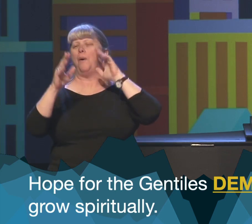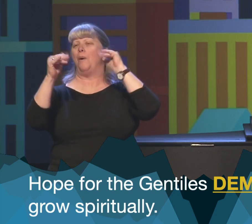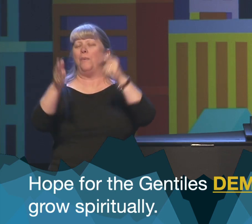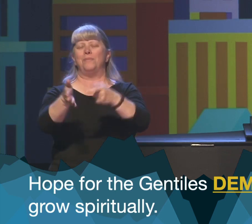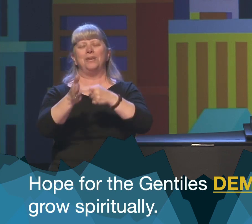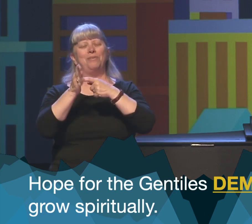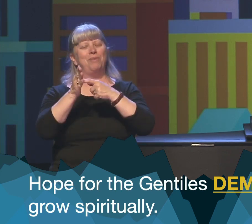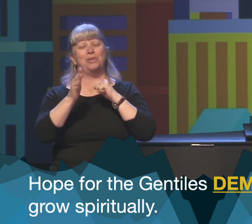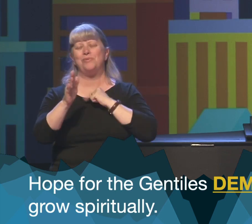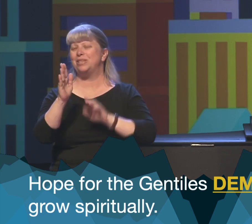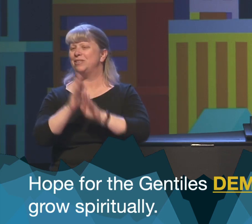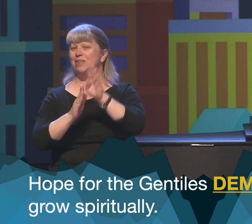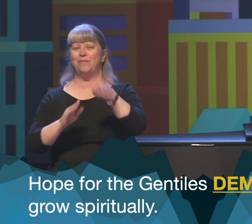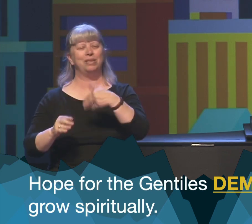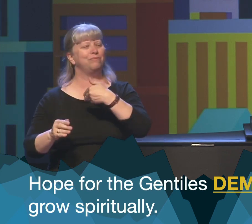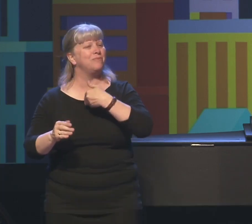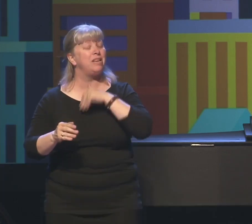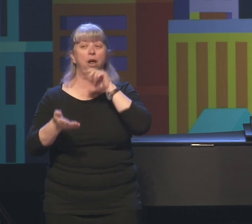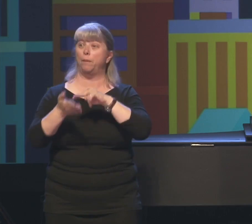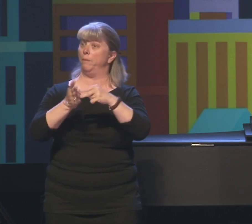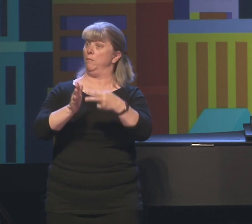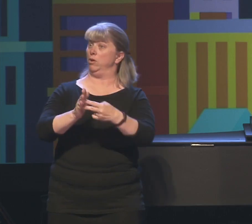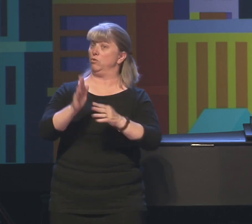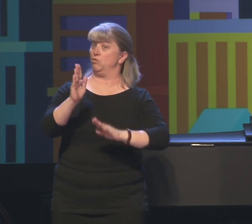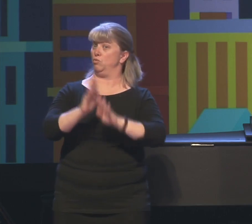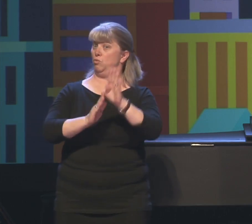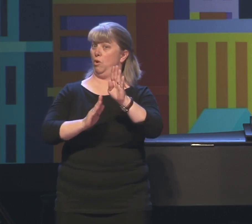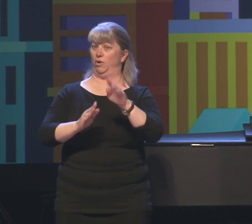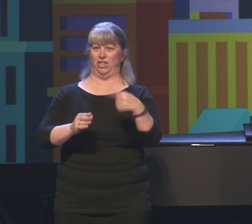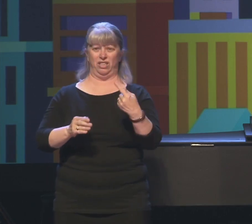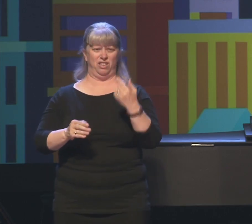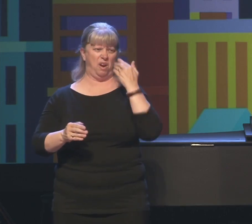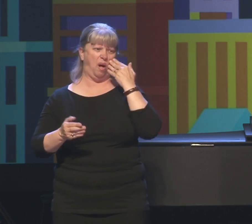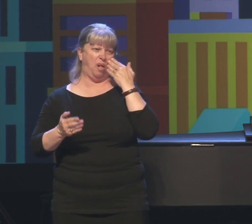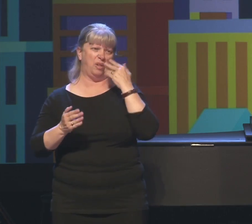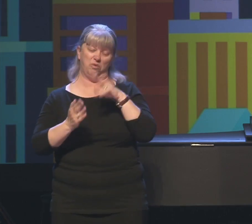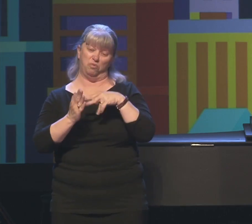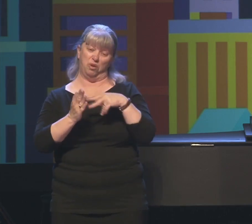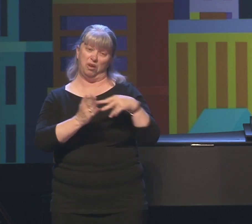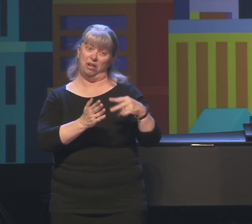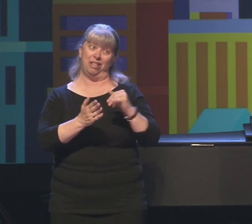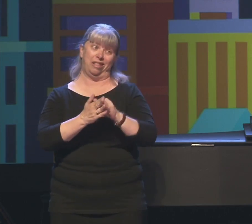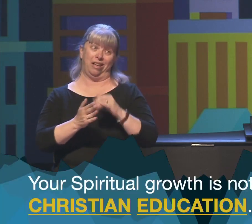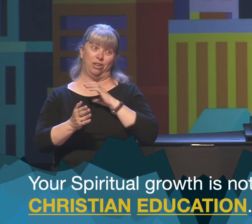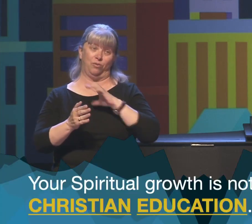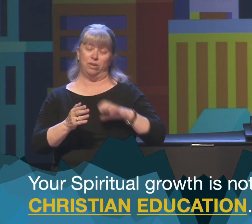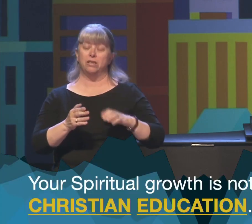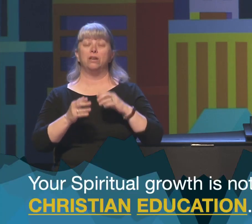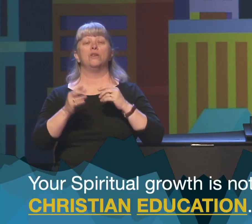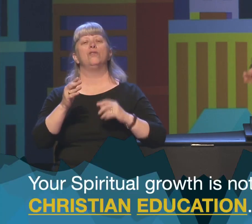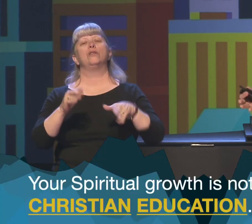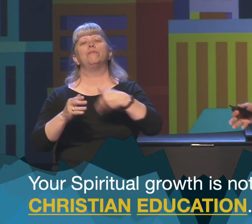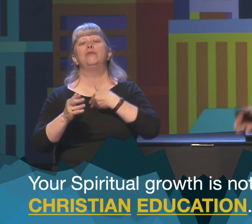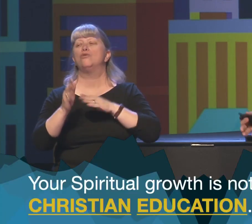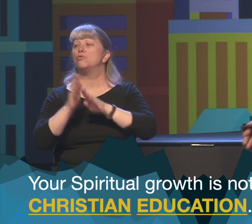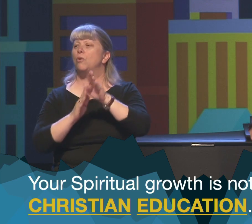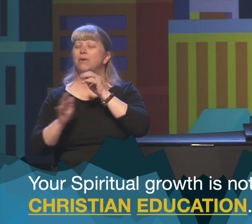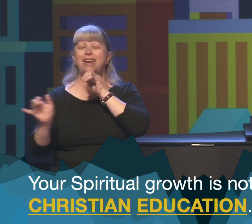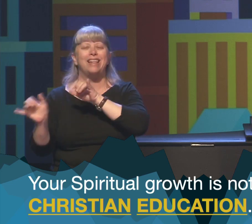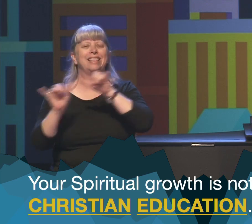grow spiritually. And that does not mean that we grow in our just knowledge of the Bible. That's Christian education. Spiritual growth is not your